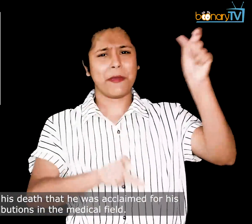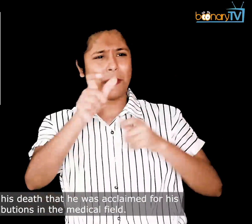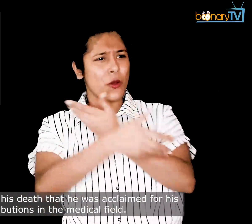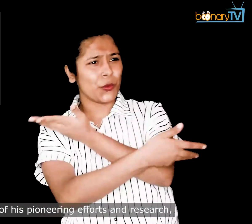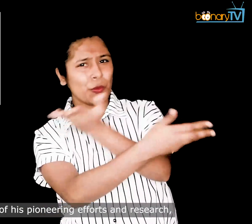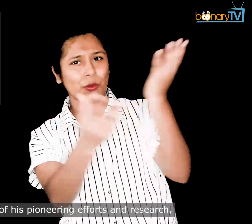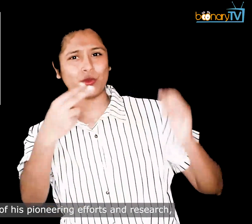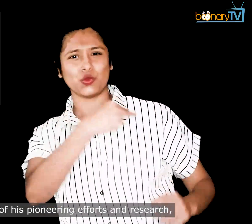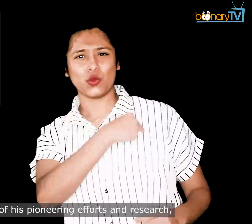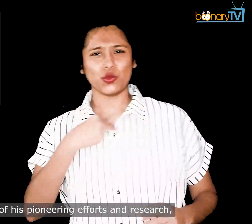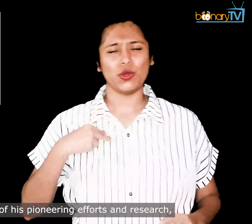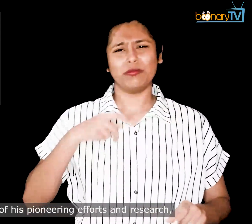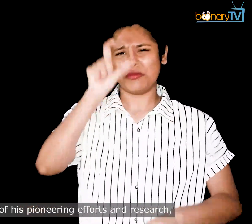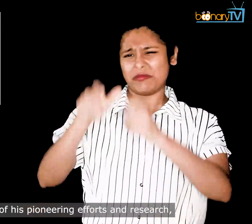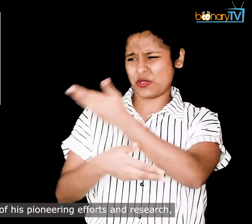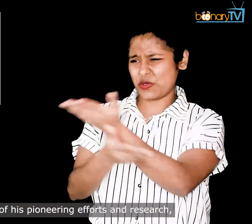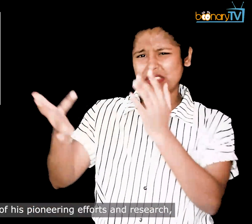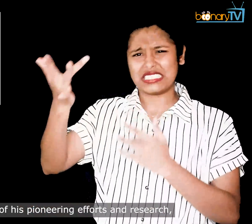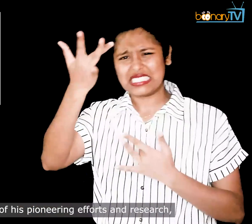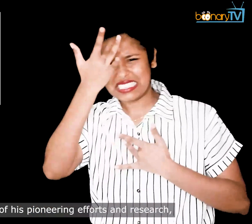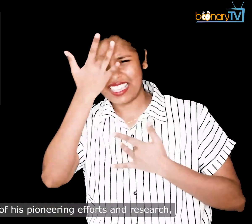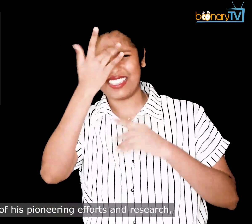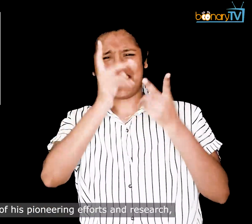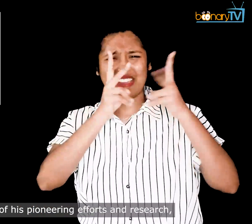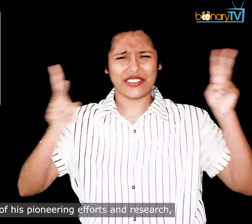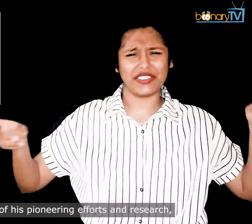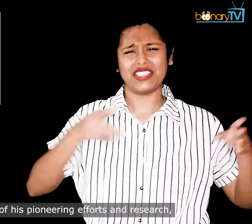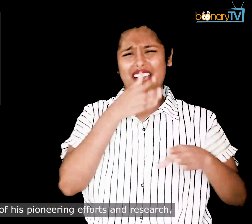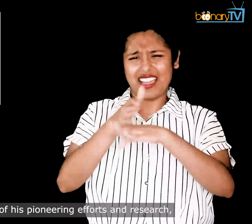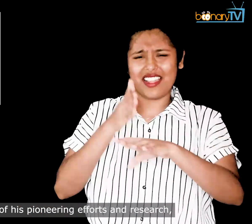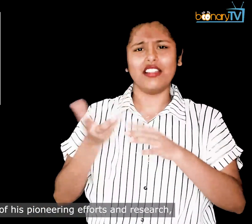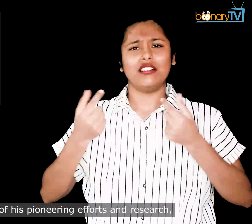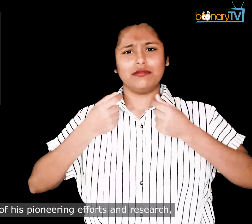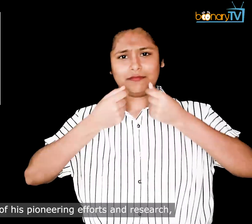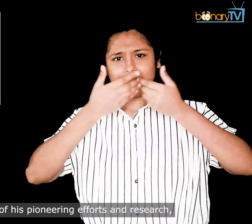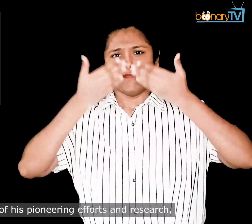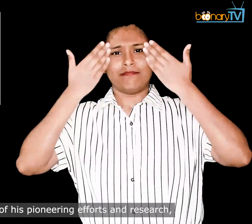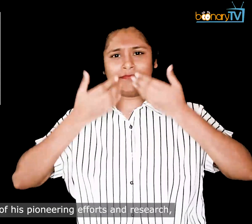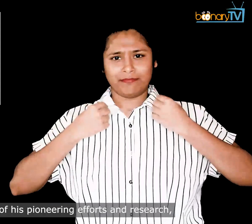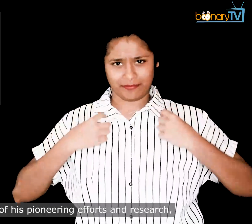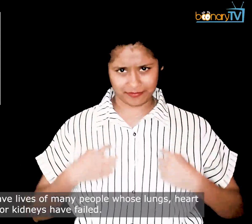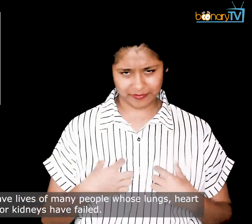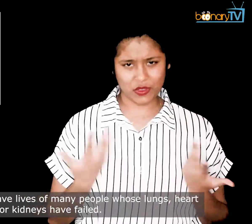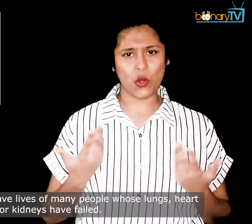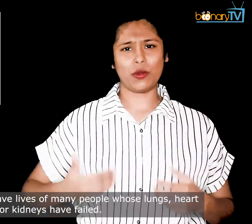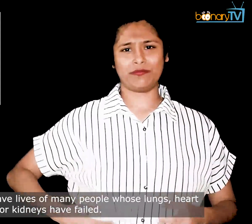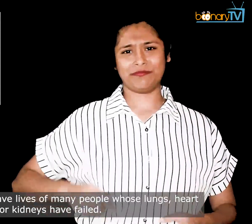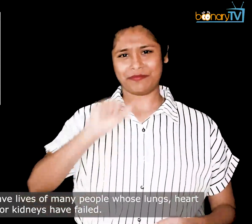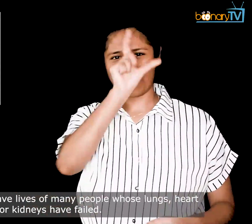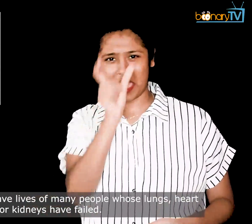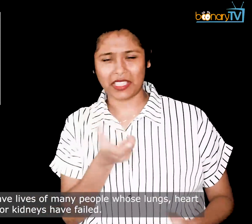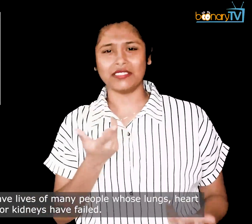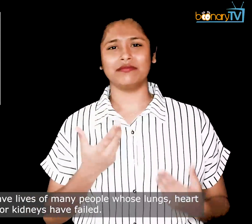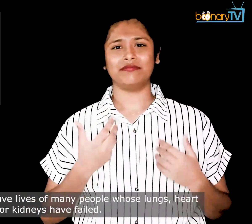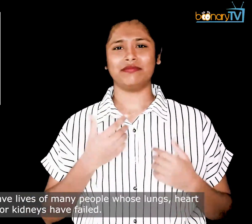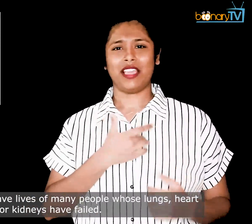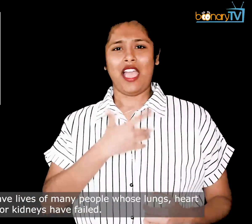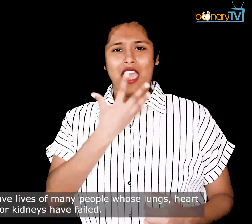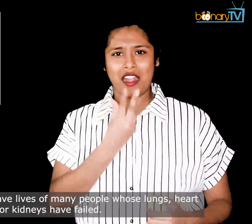Today, because of his pioneering efforts and research, doctors are able to save